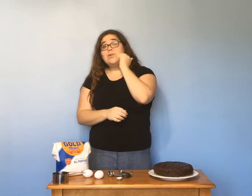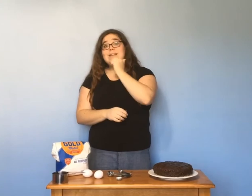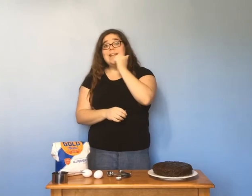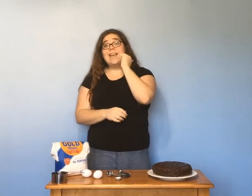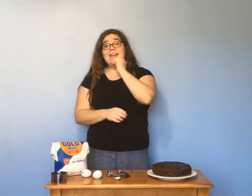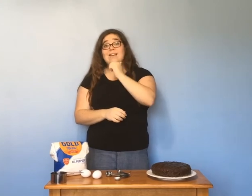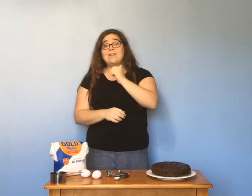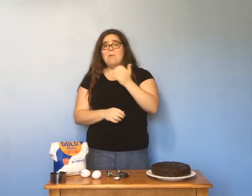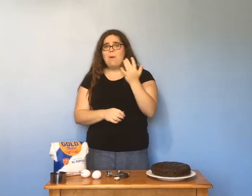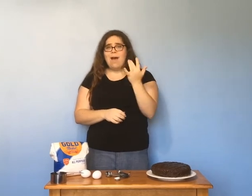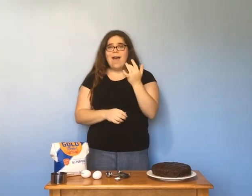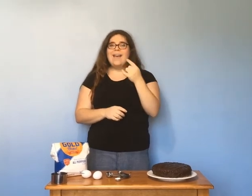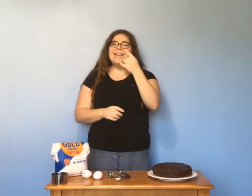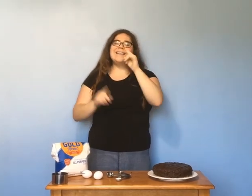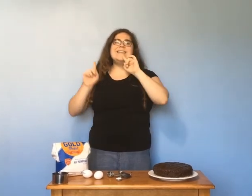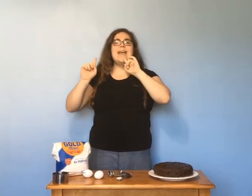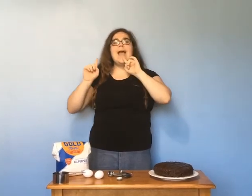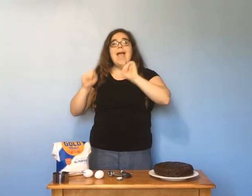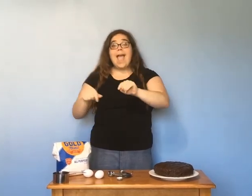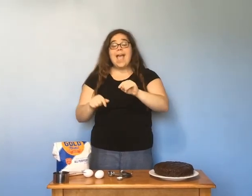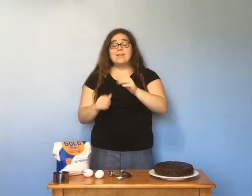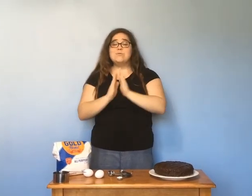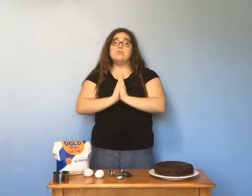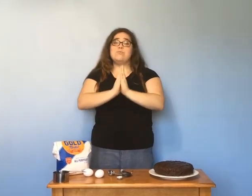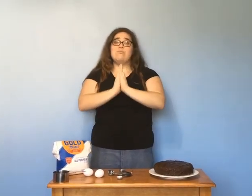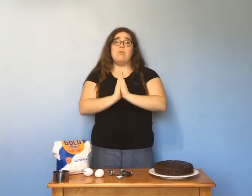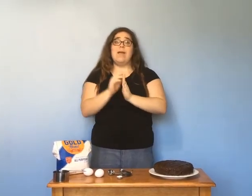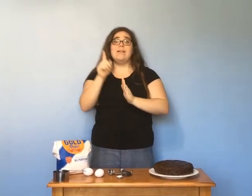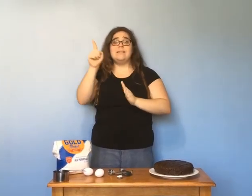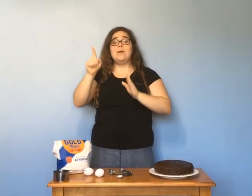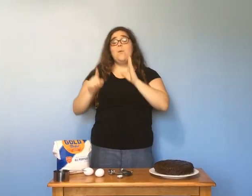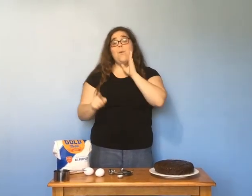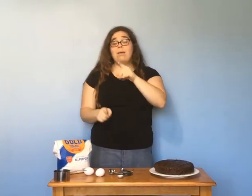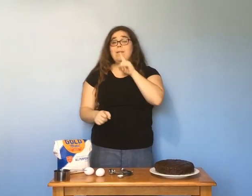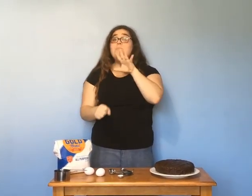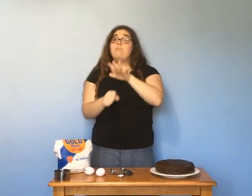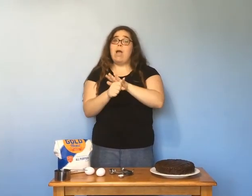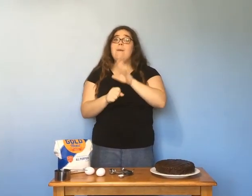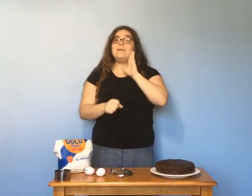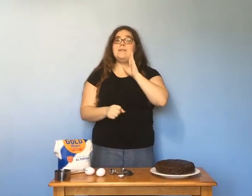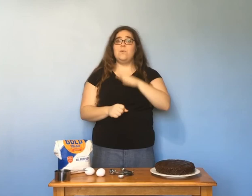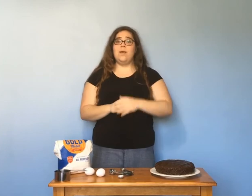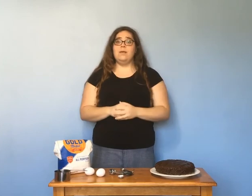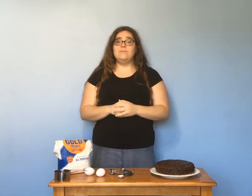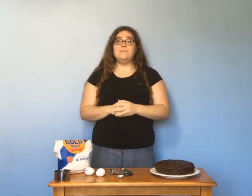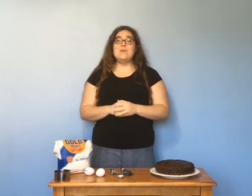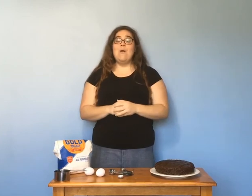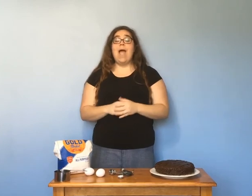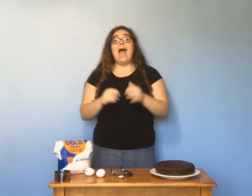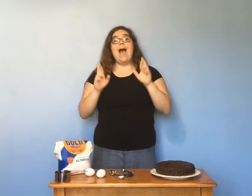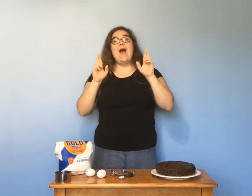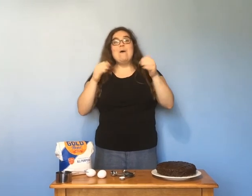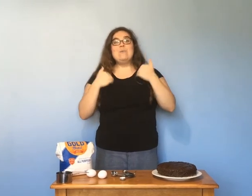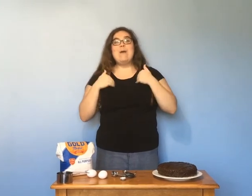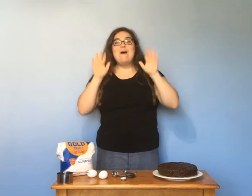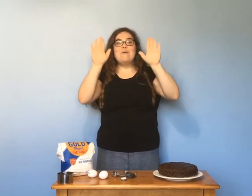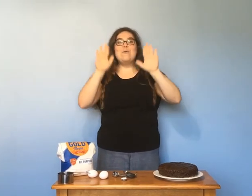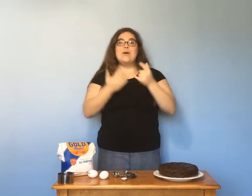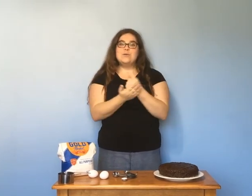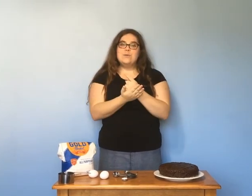as kids, pray every day. Because God answers prayers. Because He promised He would. All right,